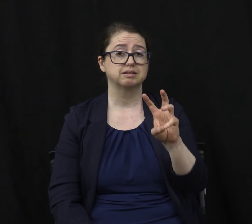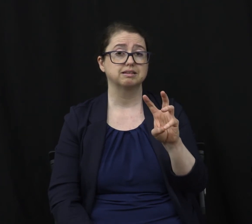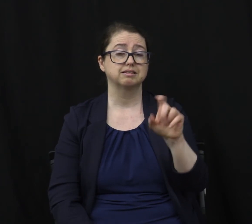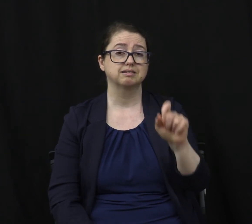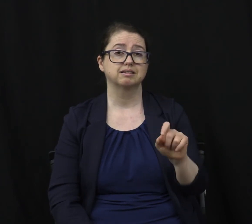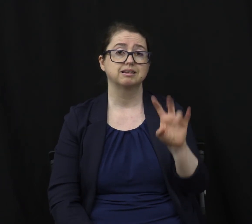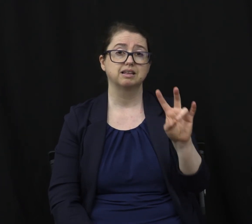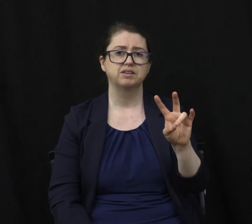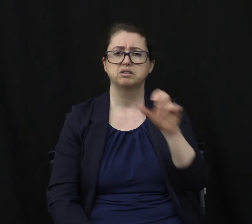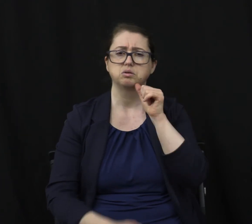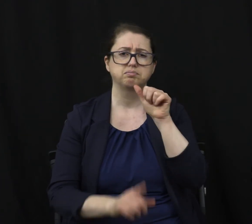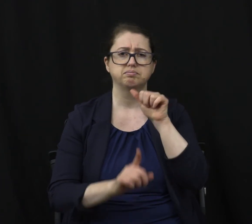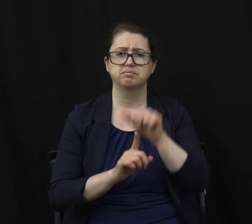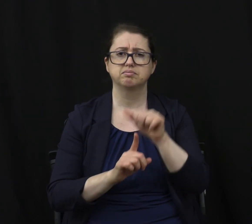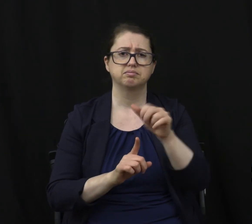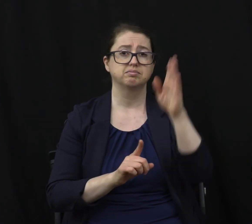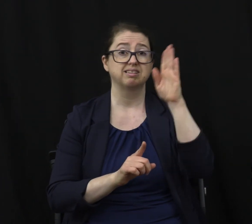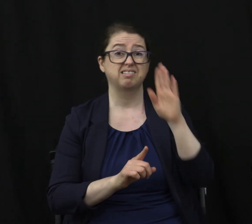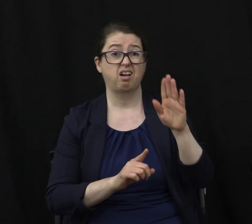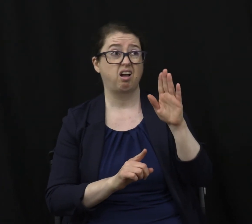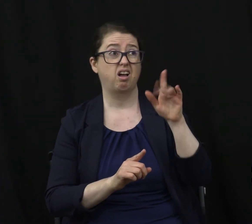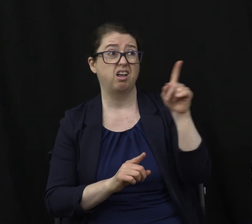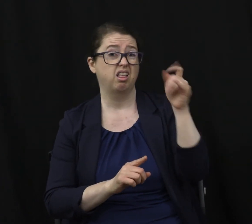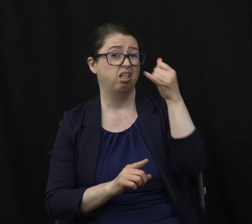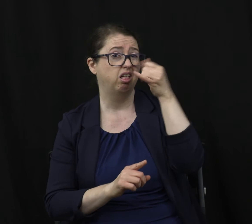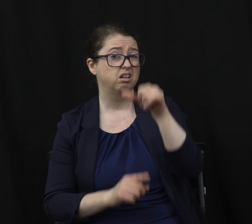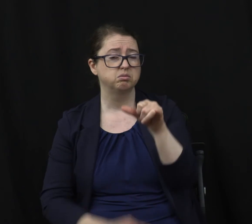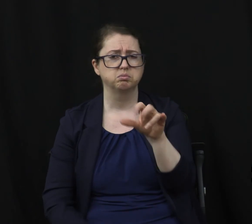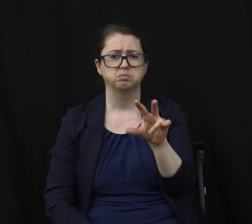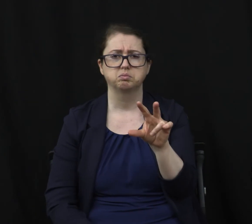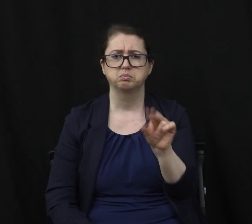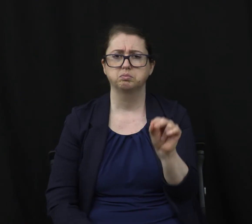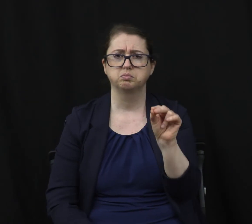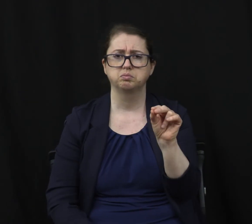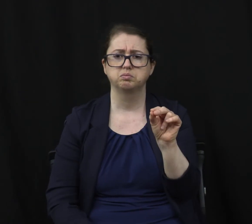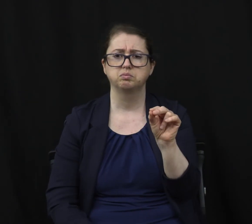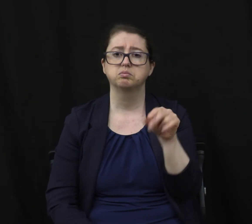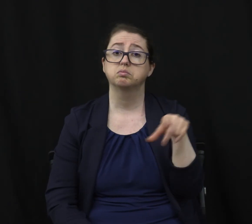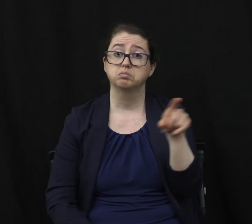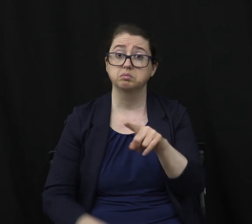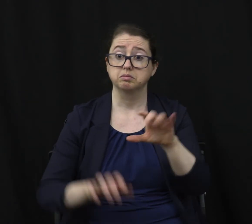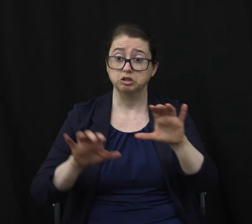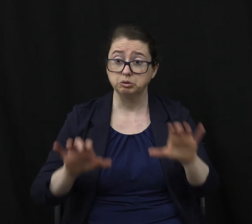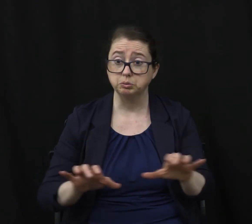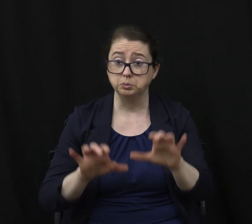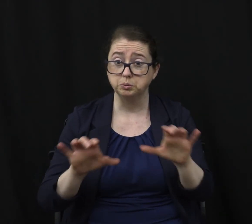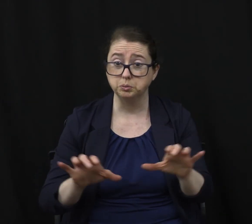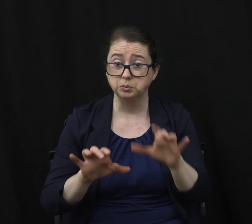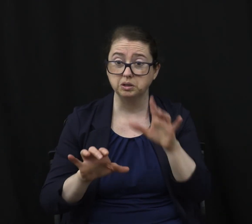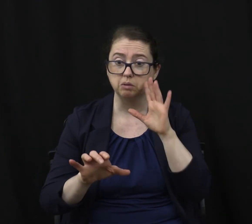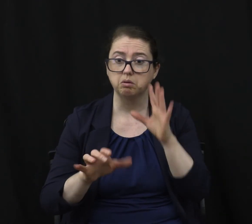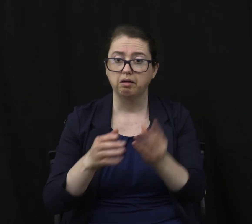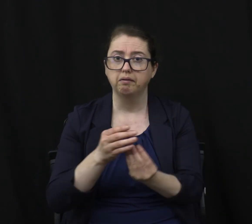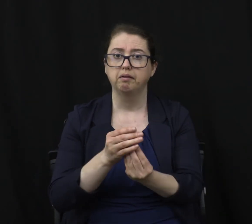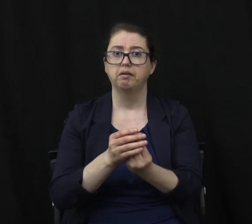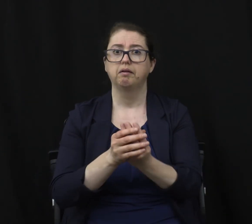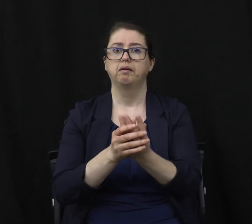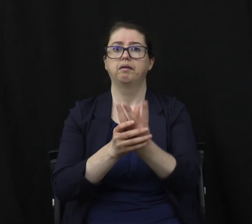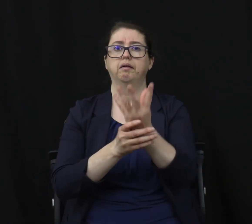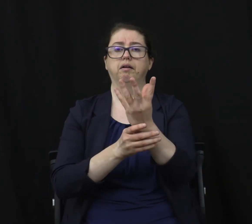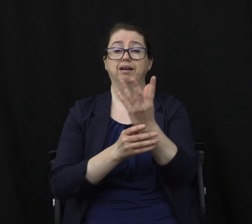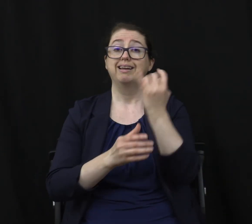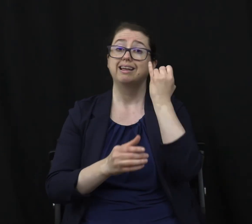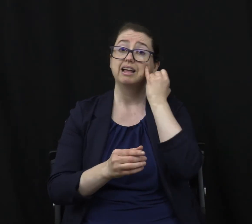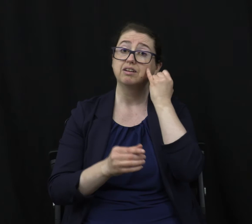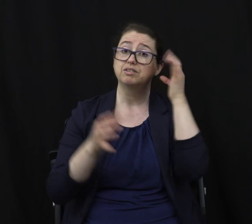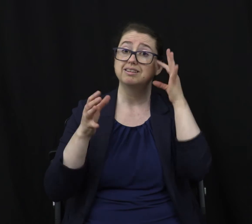mocked. For whatever a man sows, that he will also reap." You see, if we put good stuff in, good